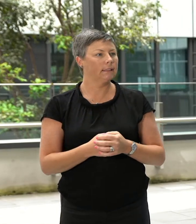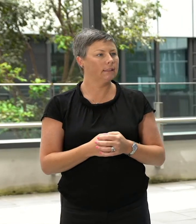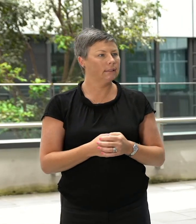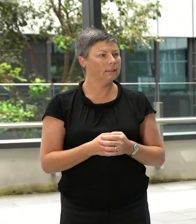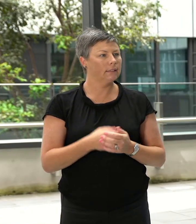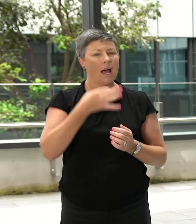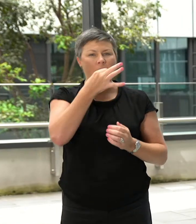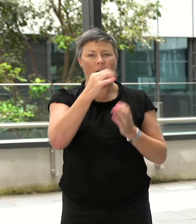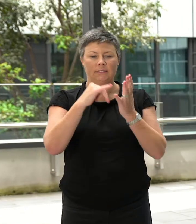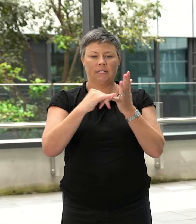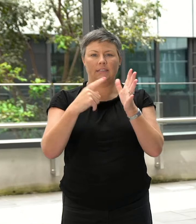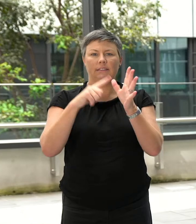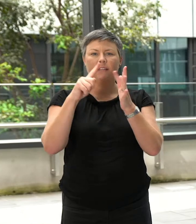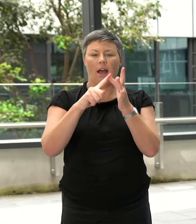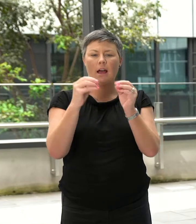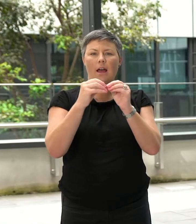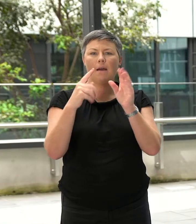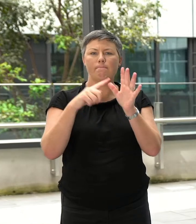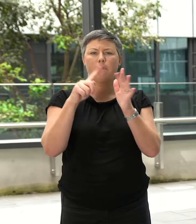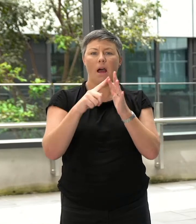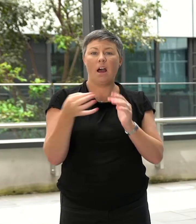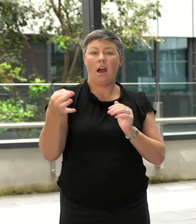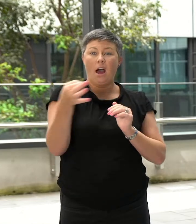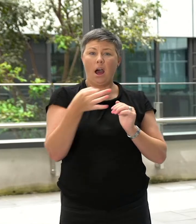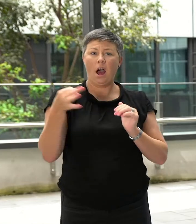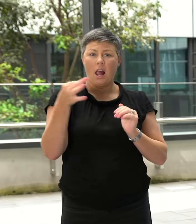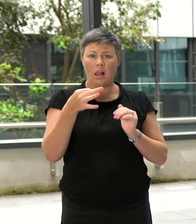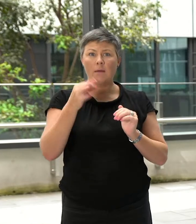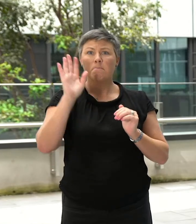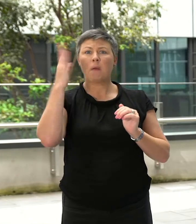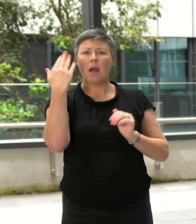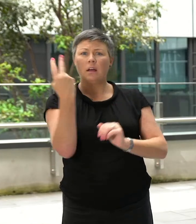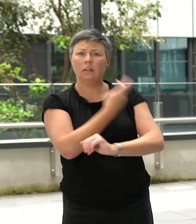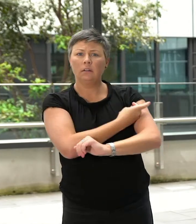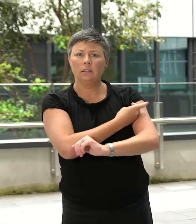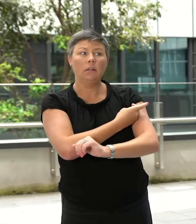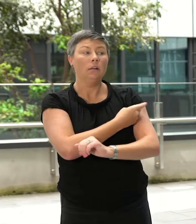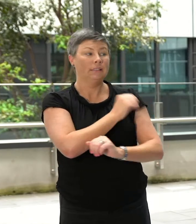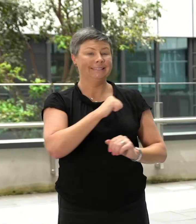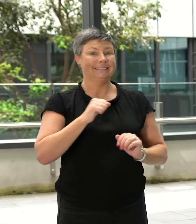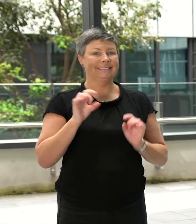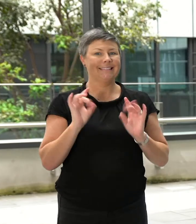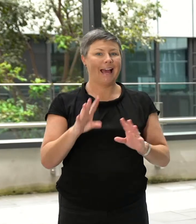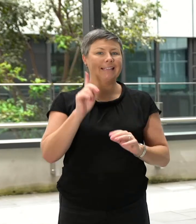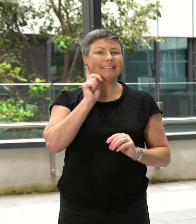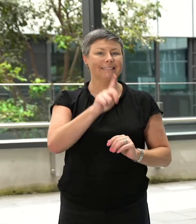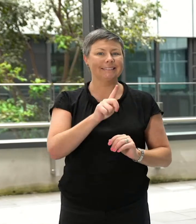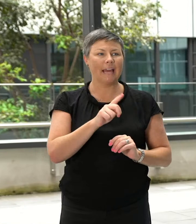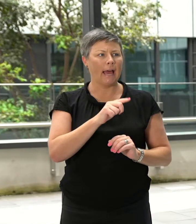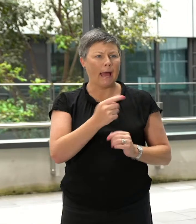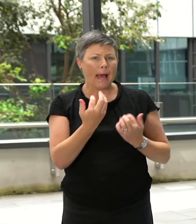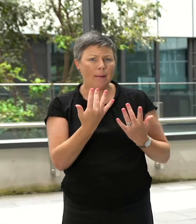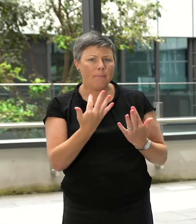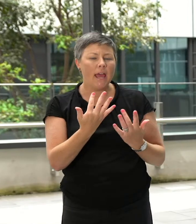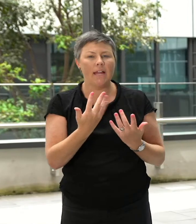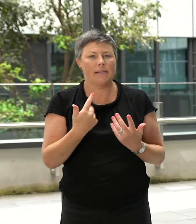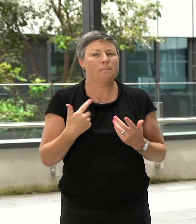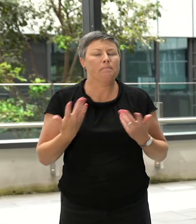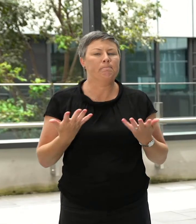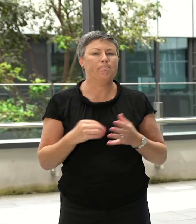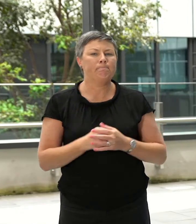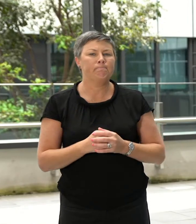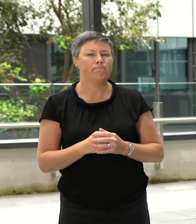Sorry? I think they were starting yesterday. Yeah. No, we can get back to you on that